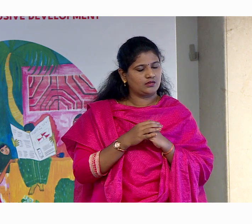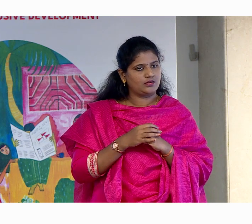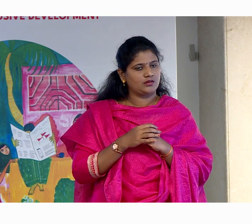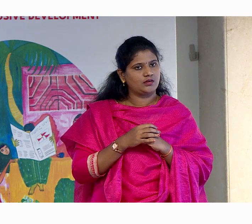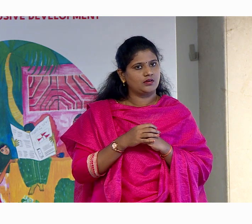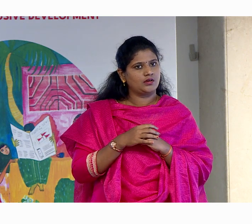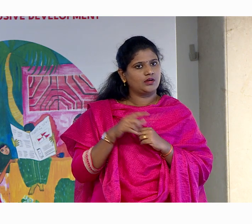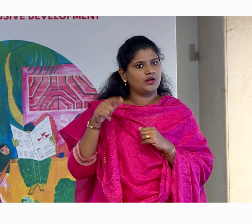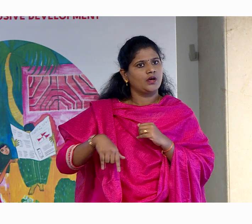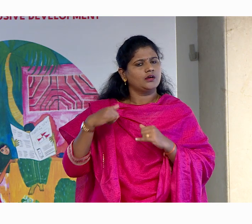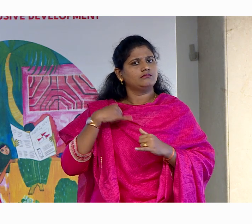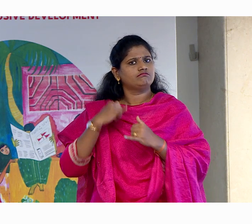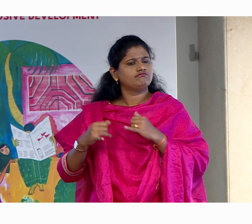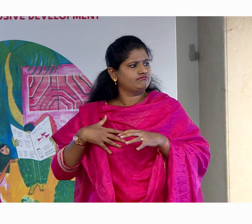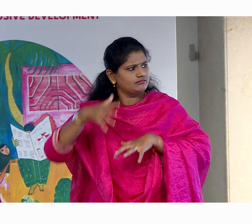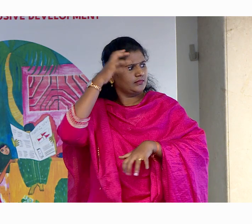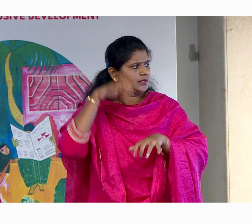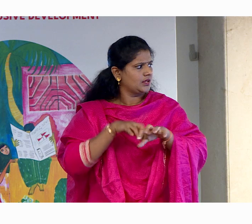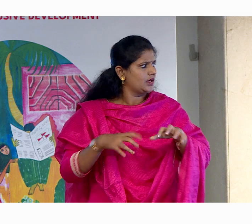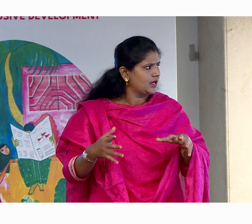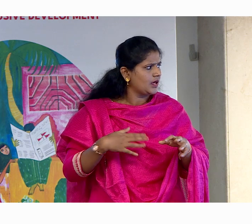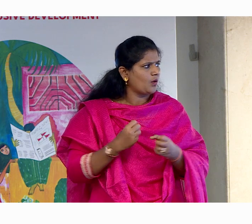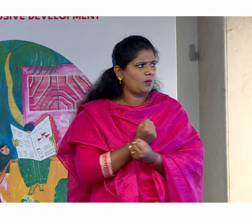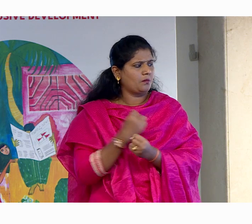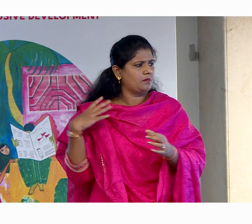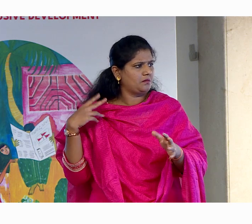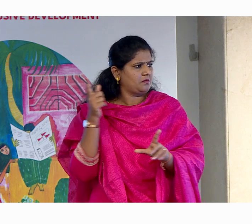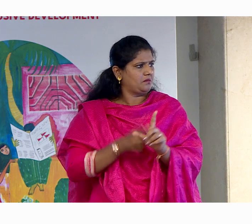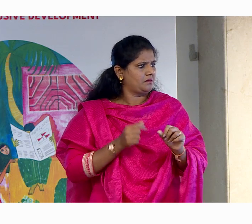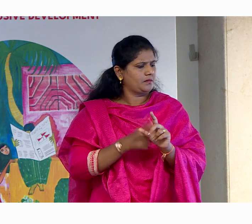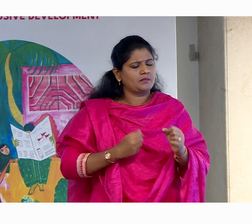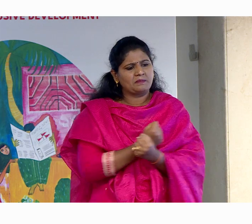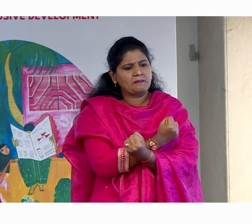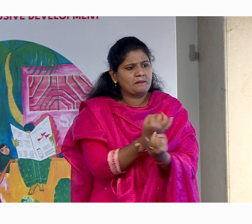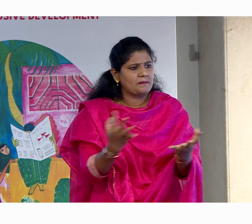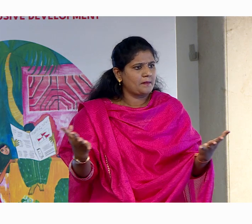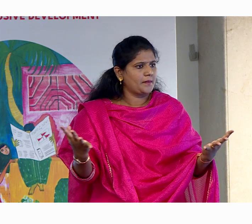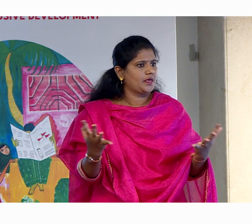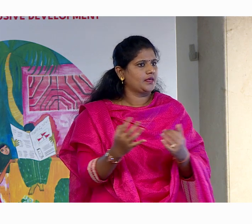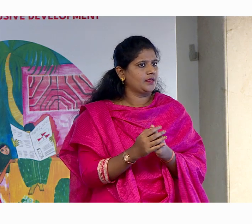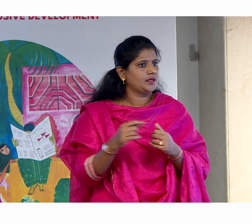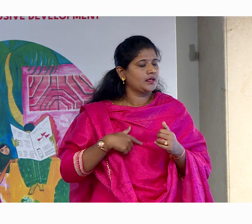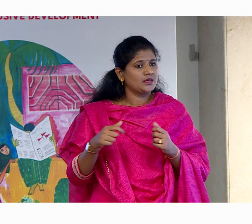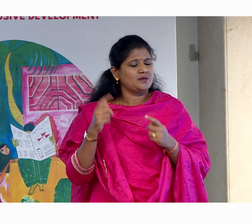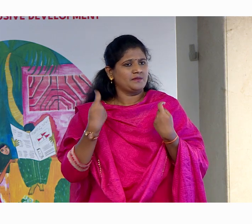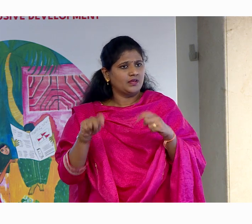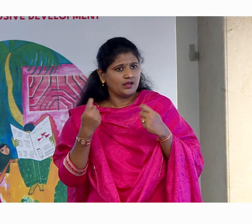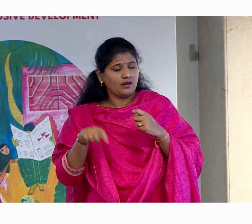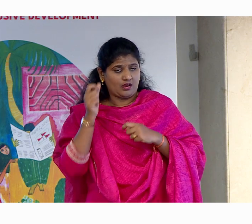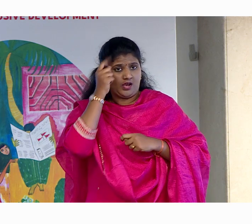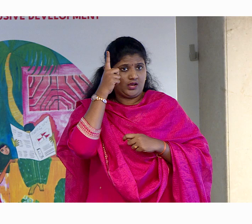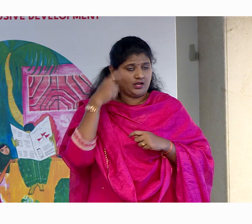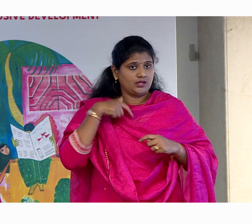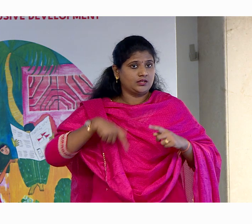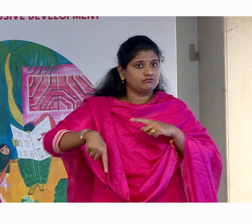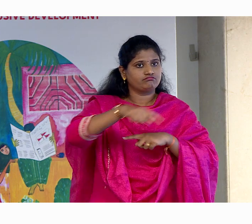We're not the only ones who thought this. Over the years, there have been many, many attempts to understand and use methods to